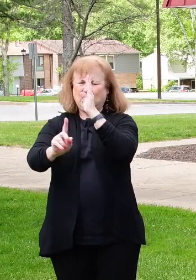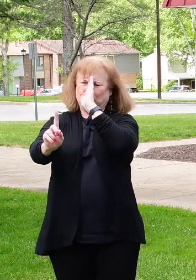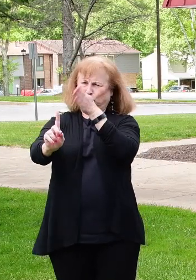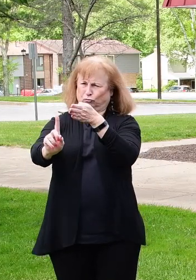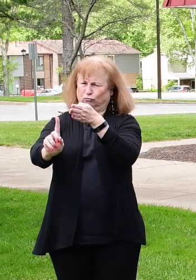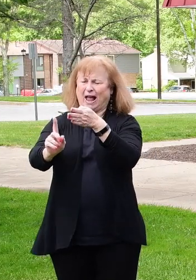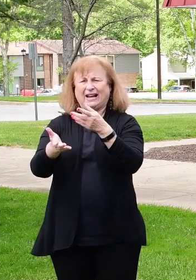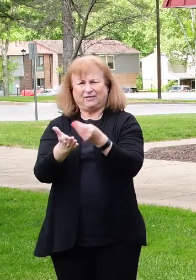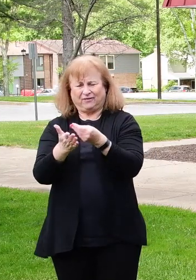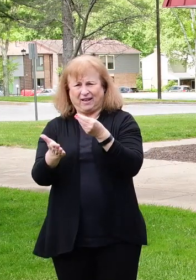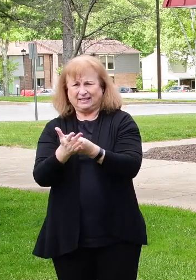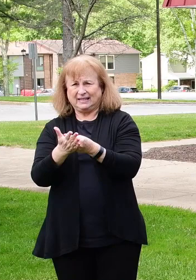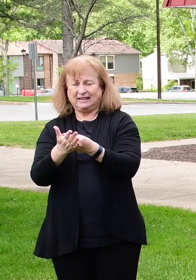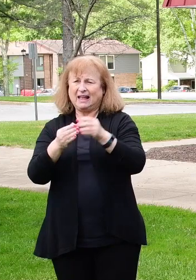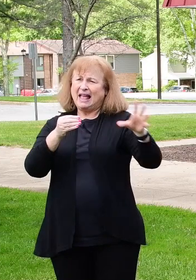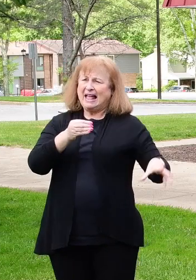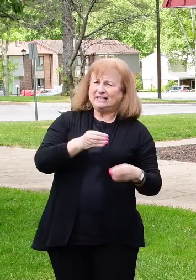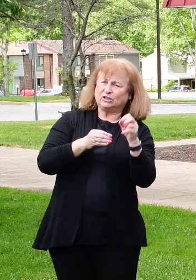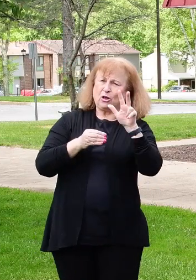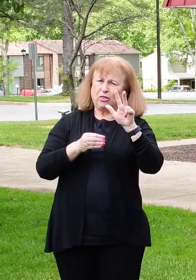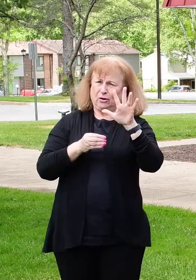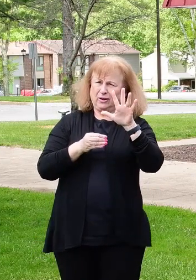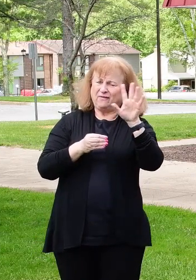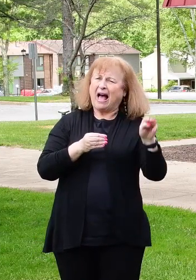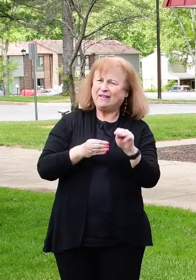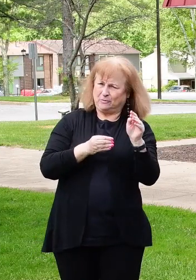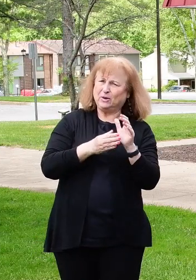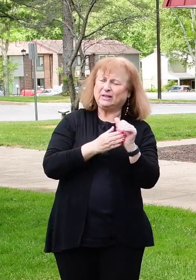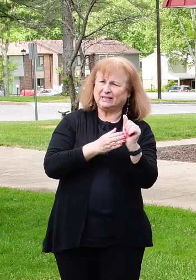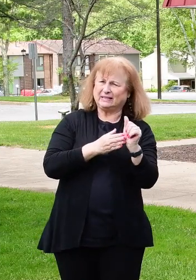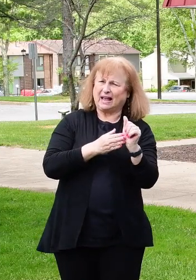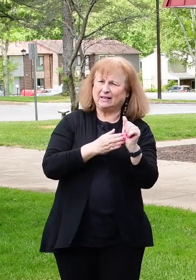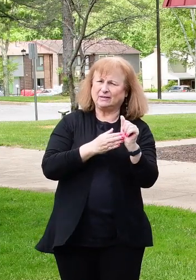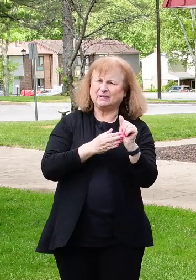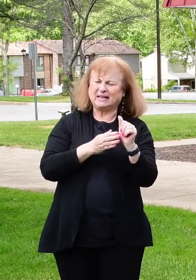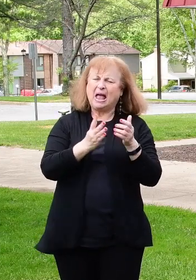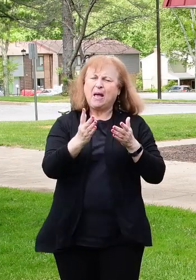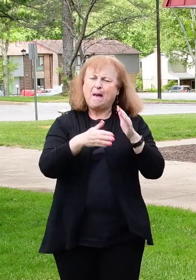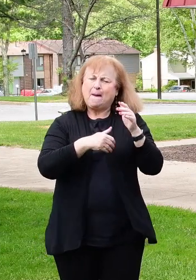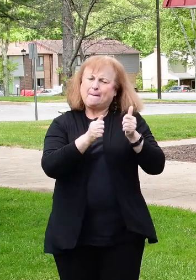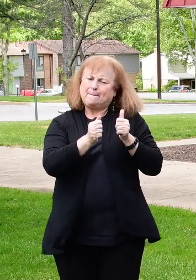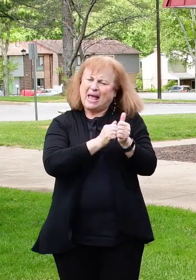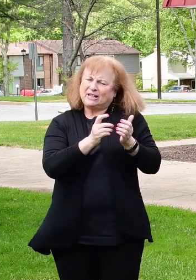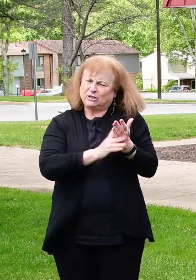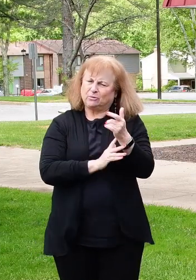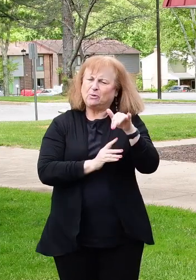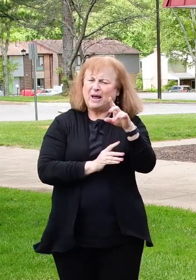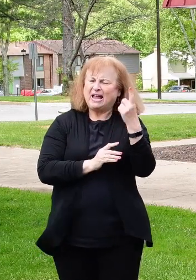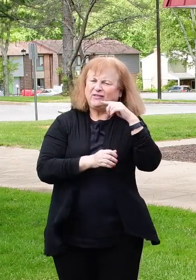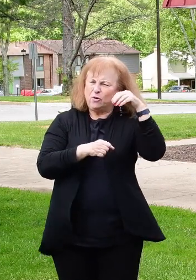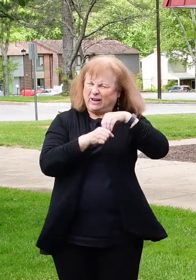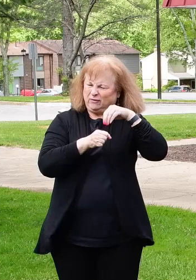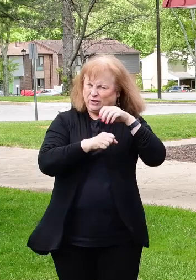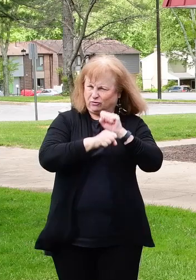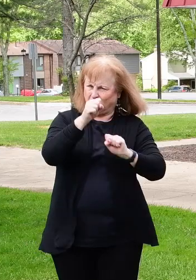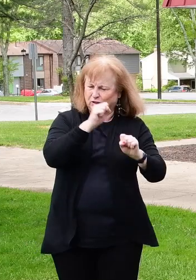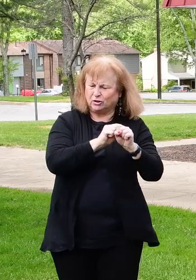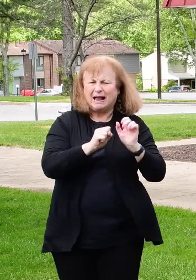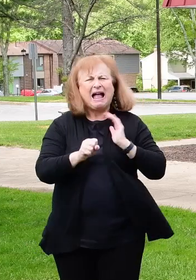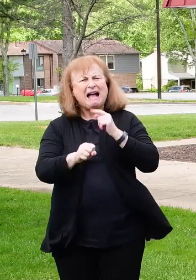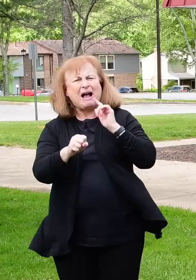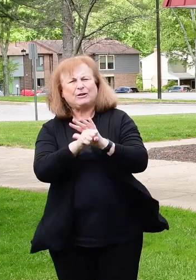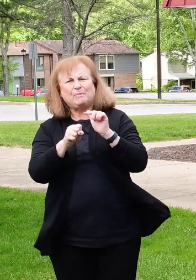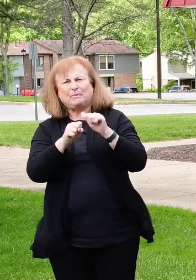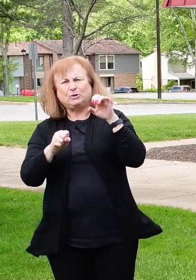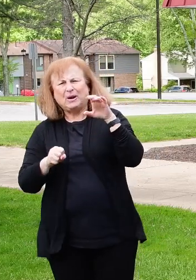direct funding, an additional $35 million in pass-through aid for infrastructure. Our commitment